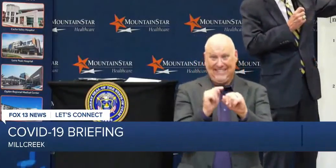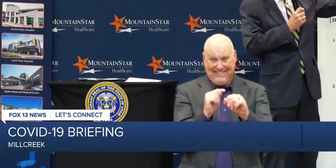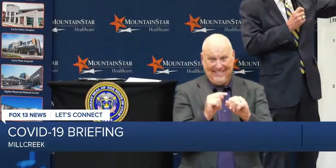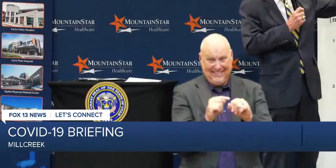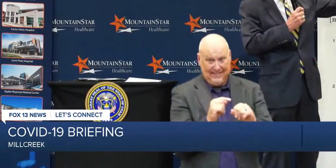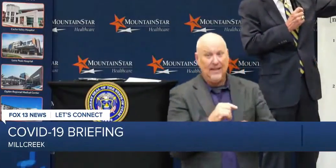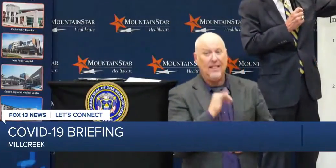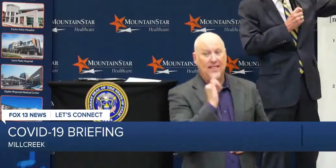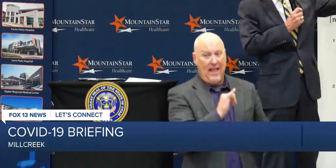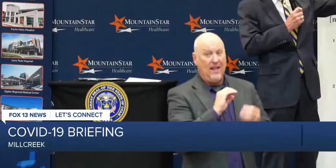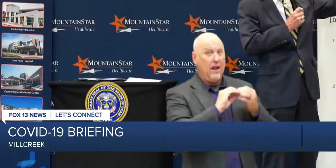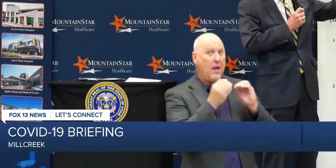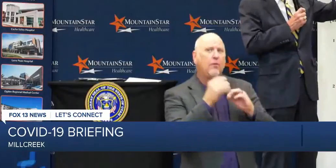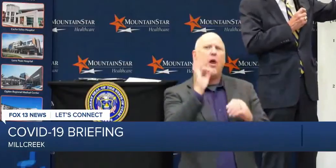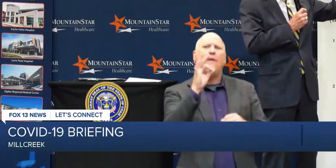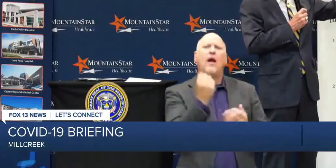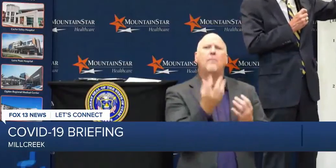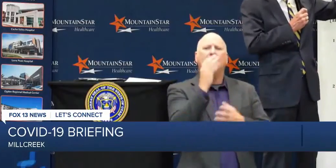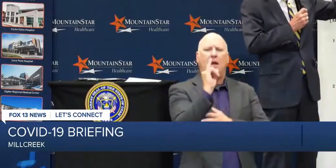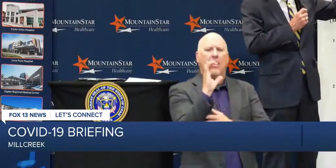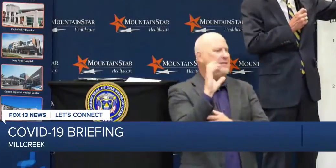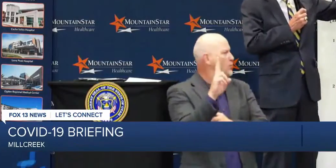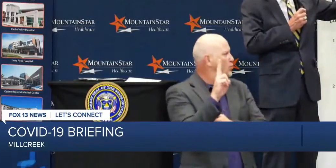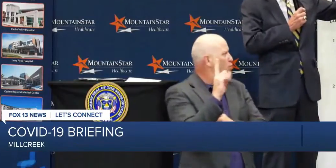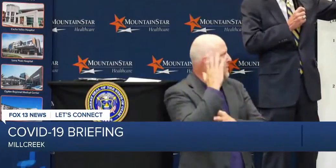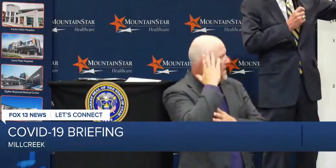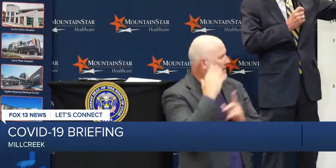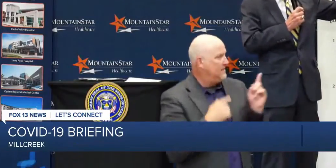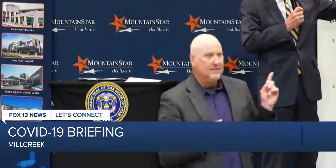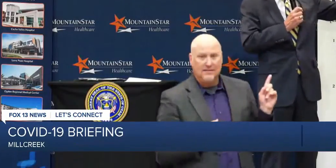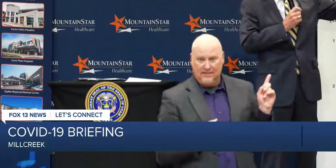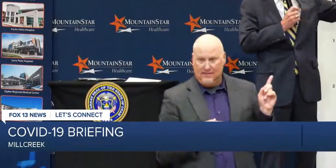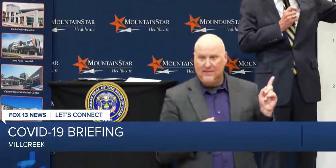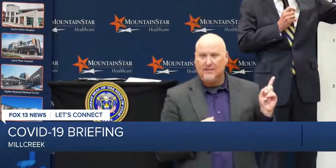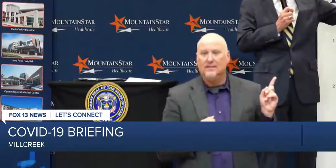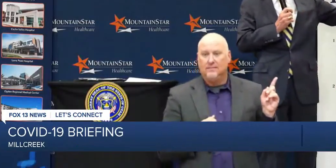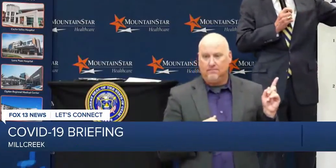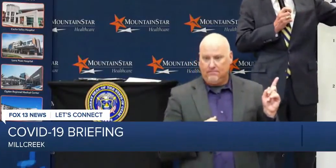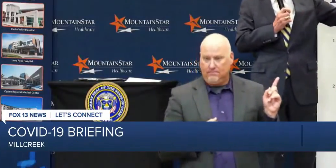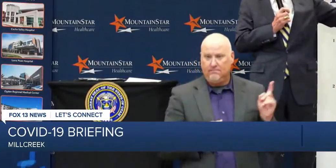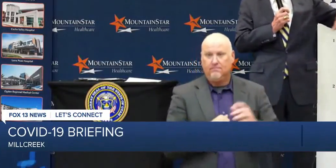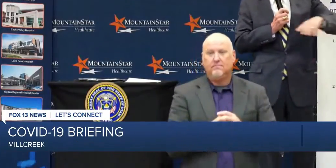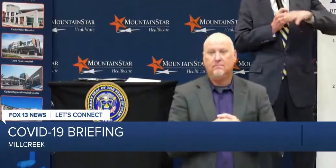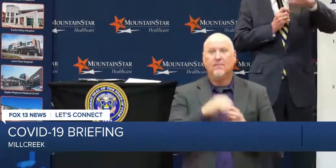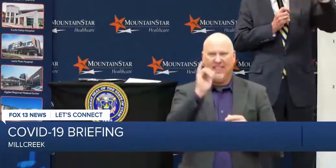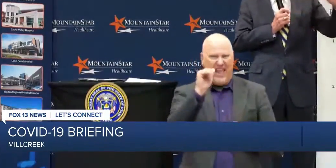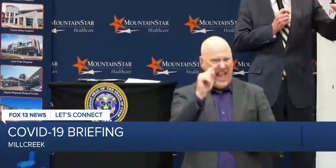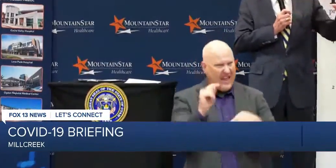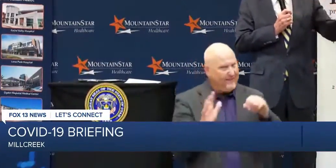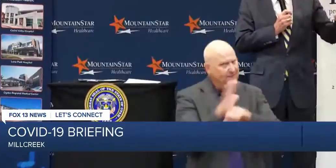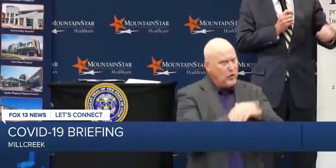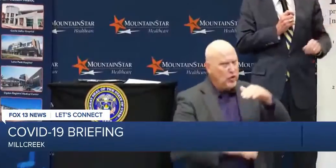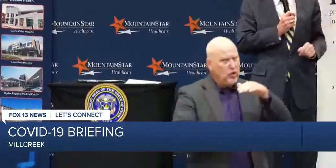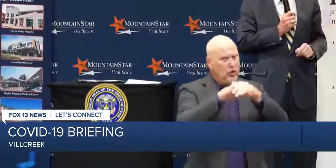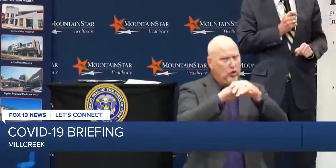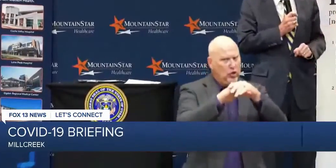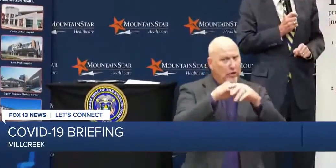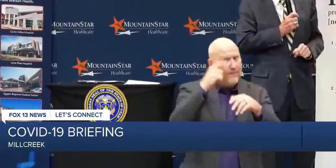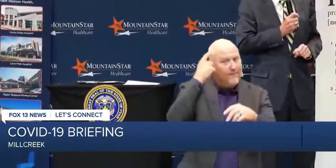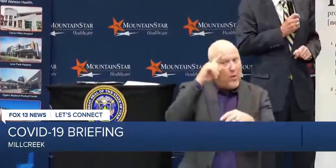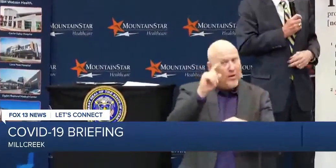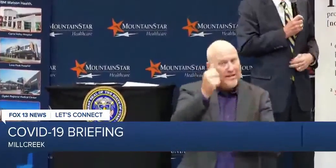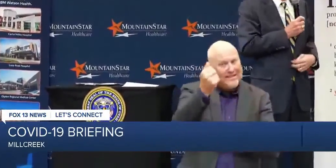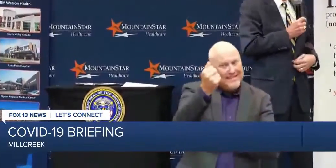of ICU beds or total capacity for our 16 referral centers where difficult COVID